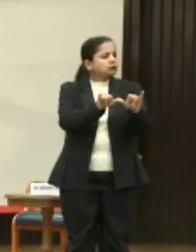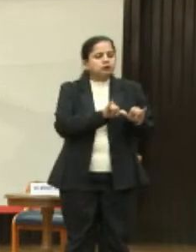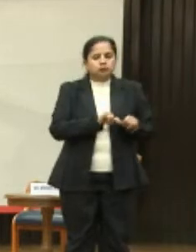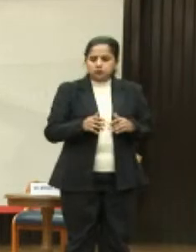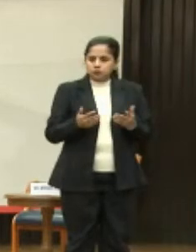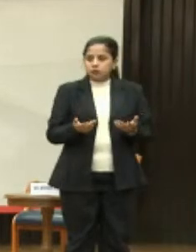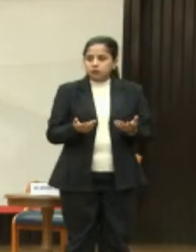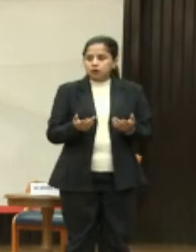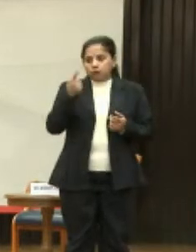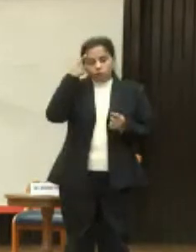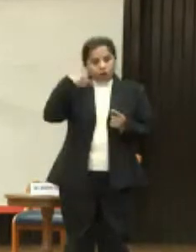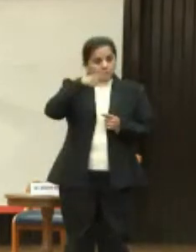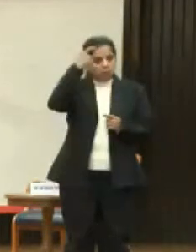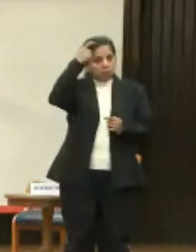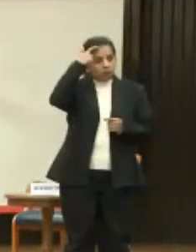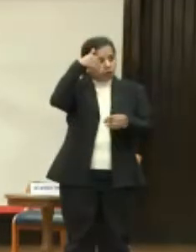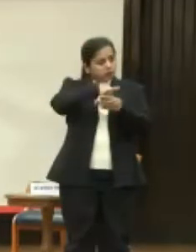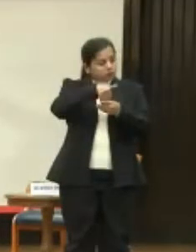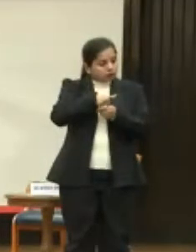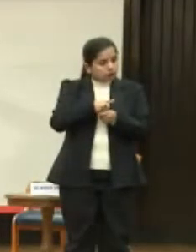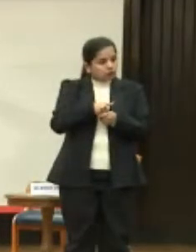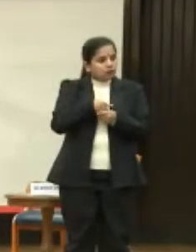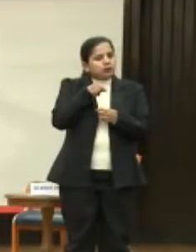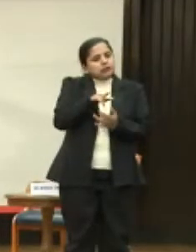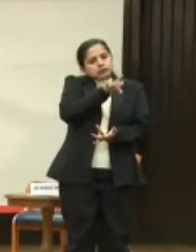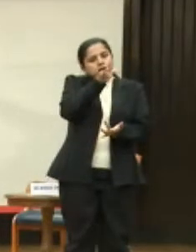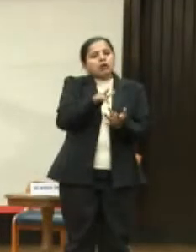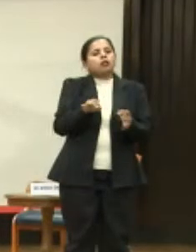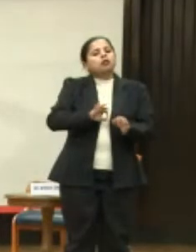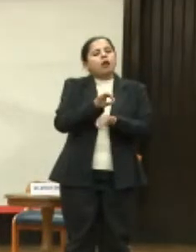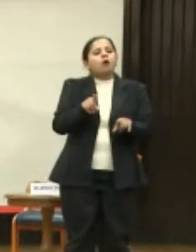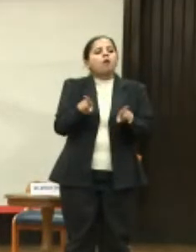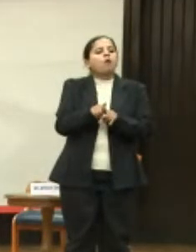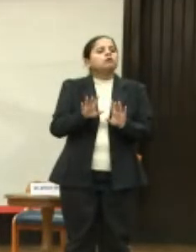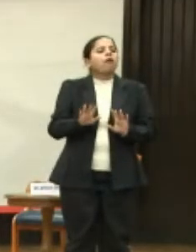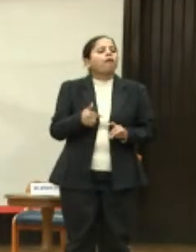So mindsets have become centralized also,